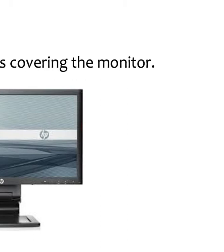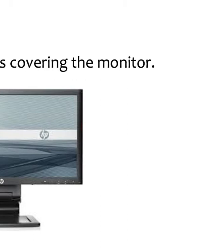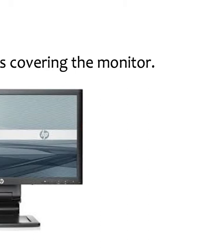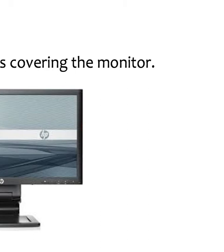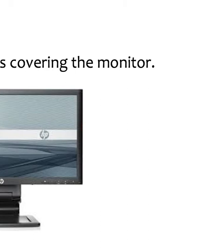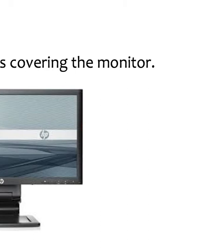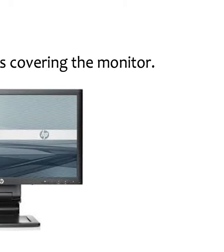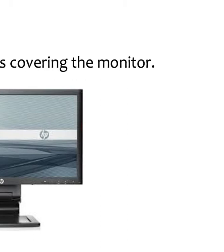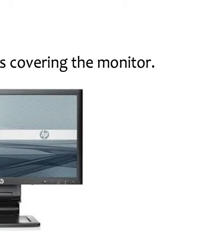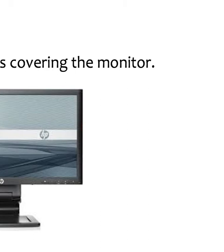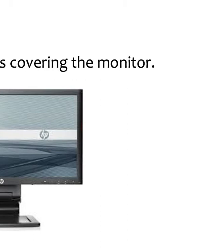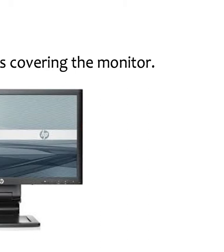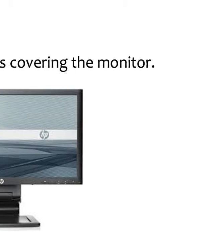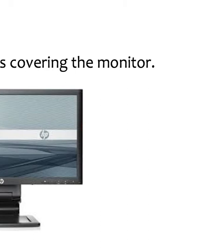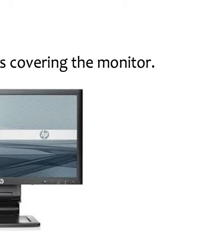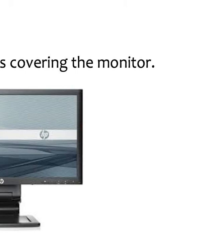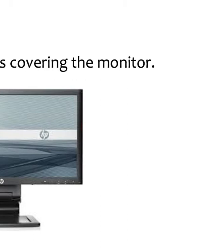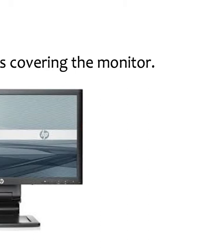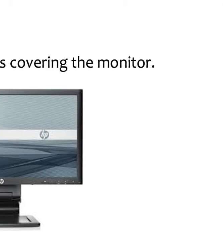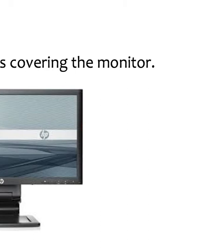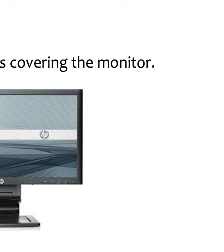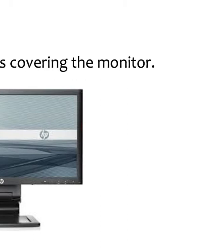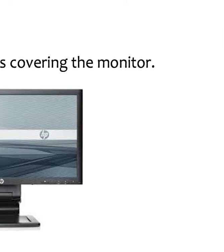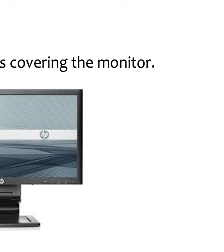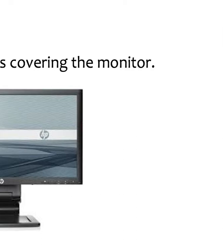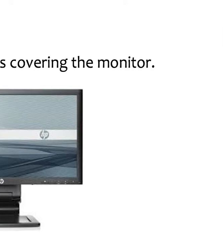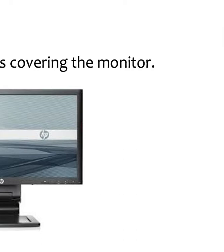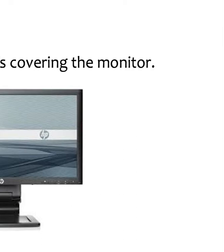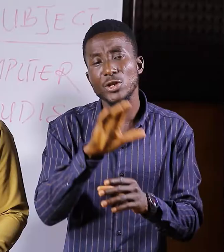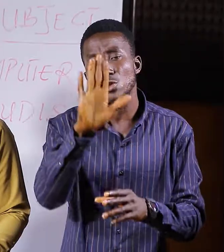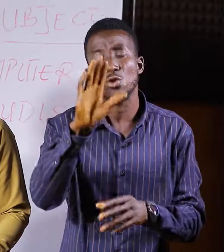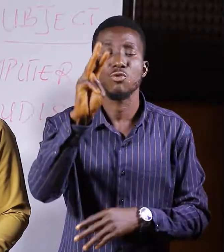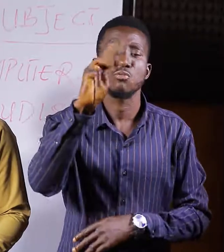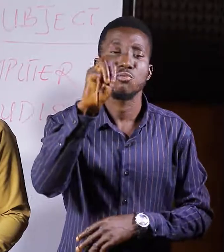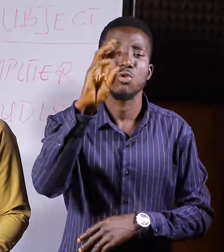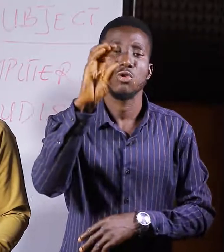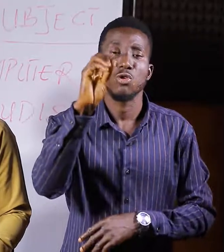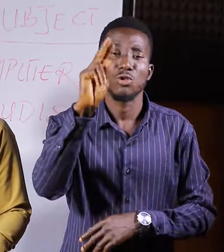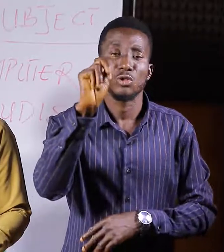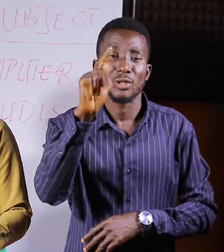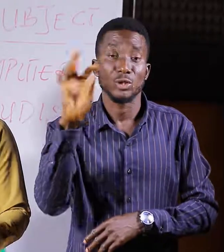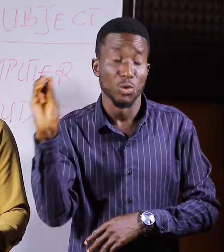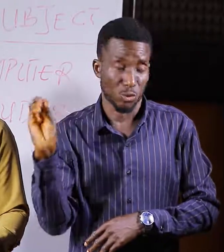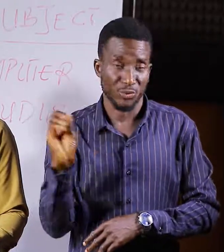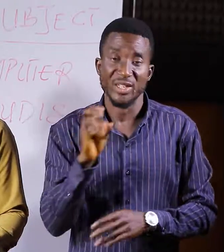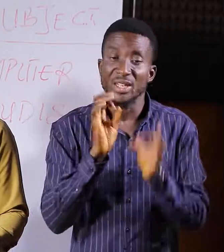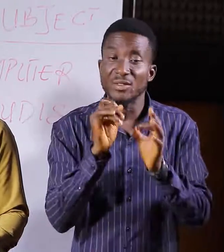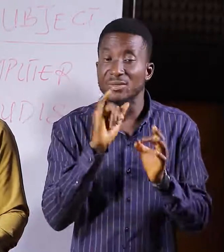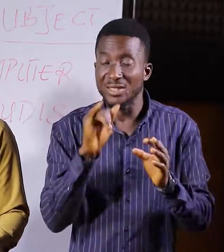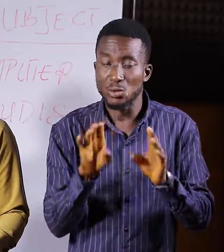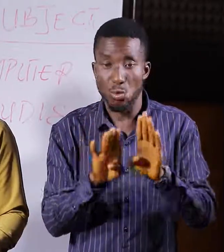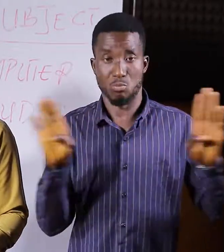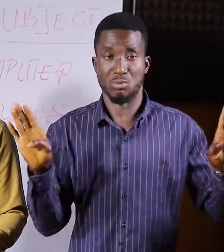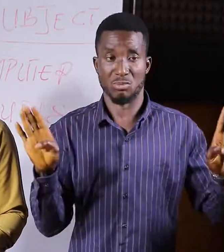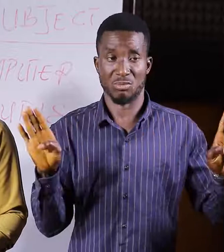enclosures are panels covering your monitor. If your monitor is left open and